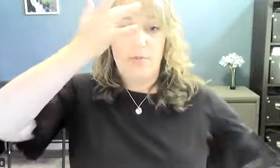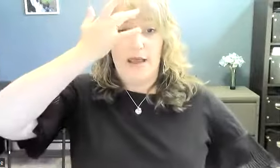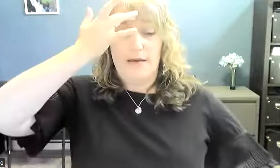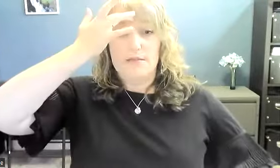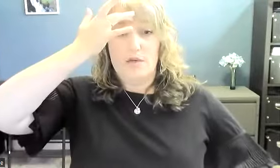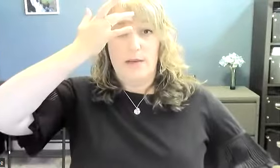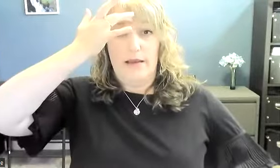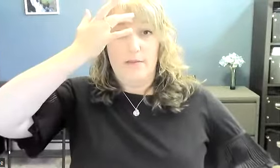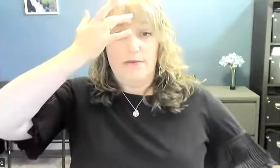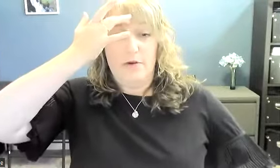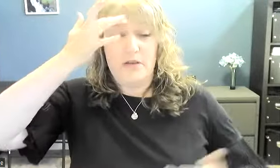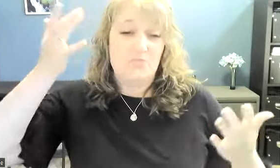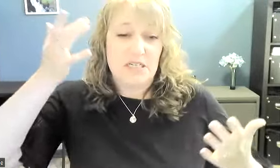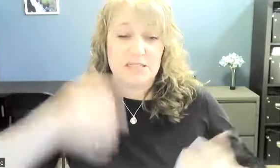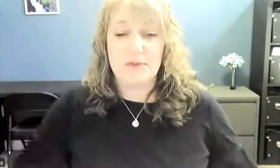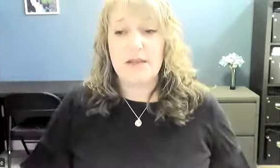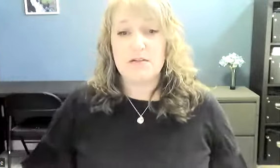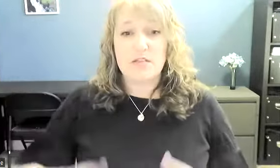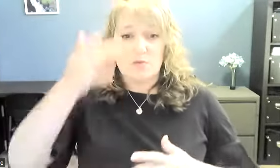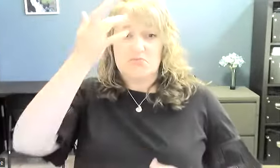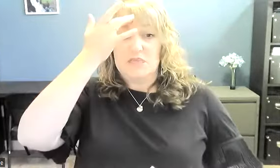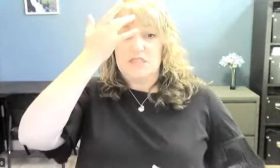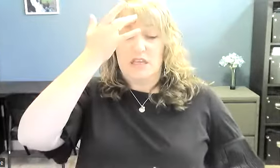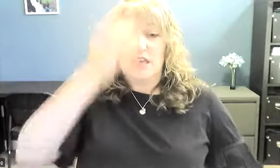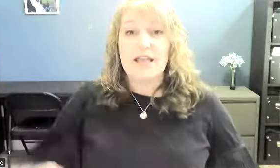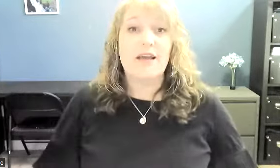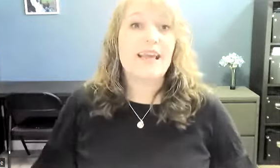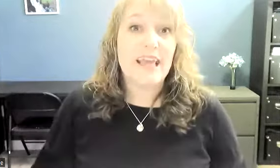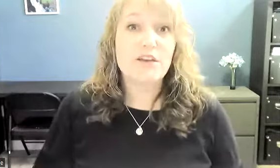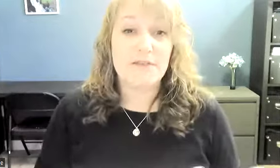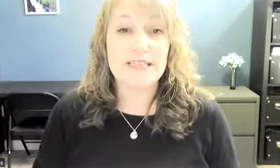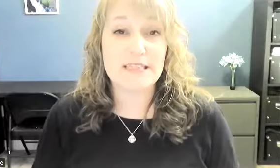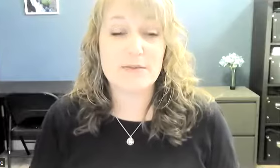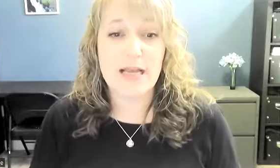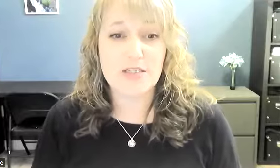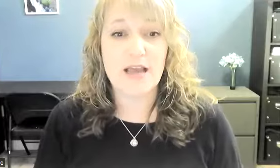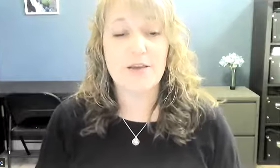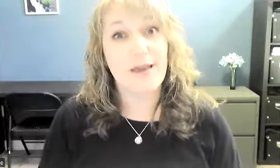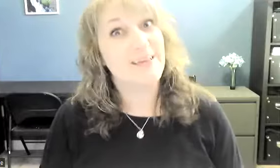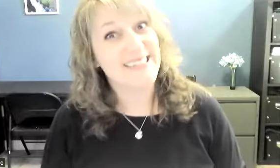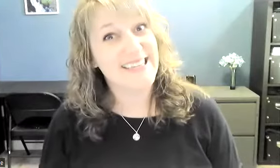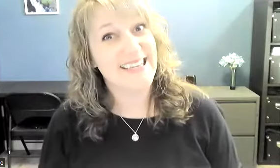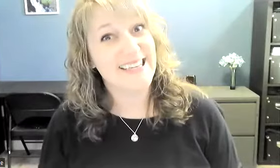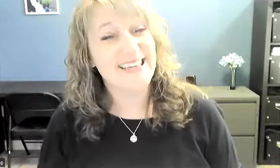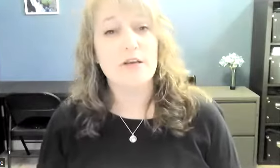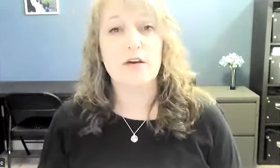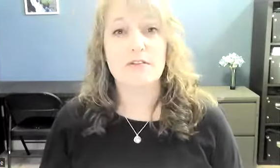my dominant hand on my forehead, but it doesn't really matter. So sick. Now, again, your face needs to match that. You can't be sick. You have to